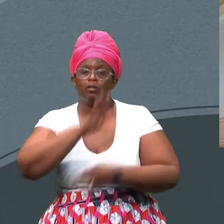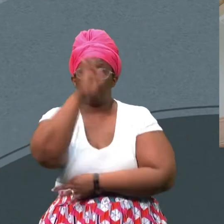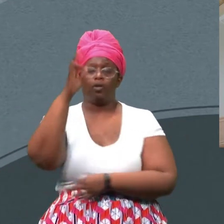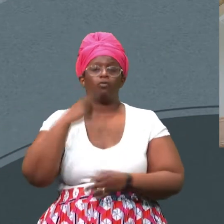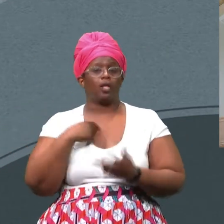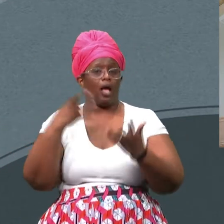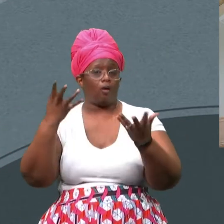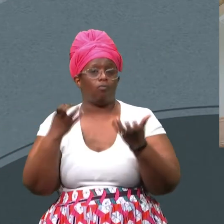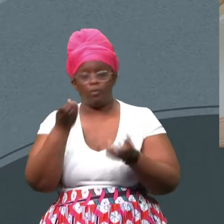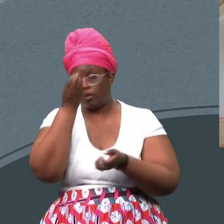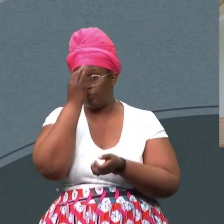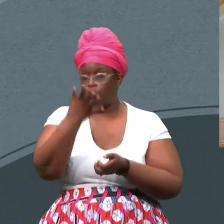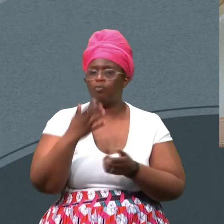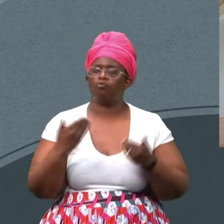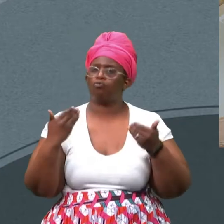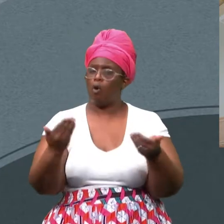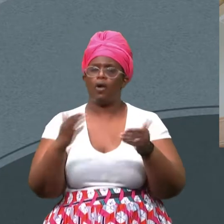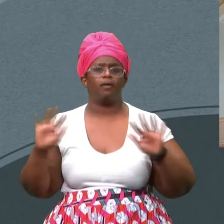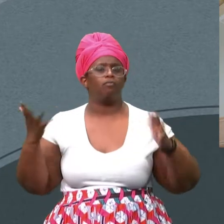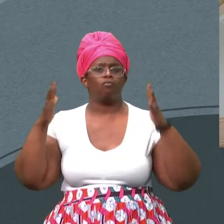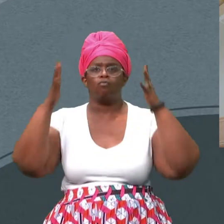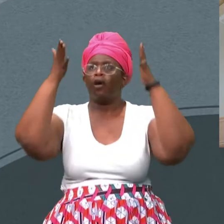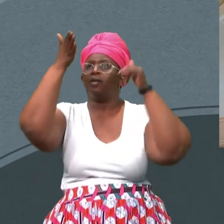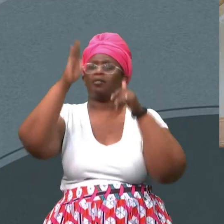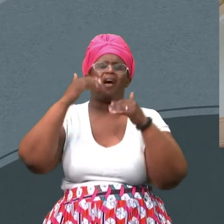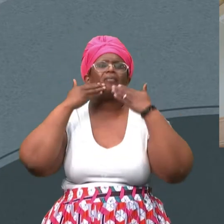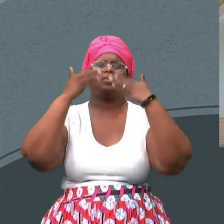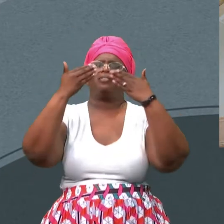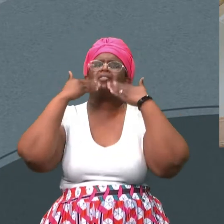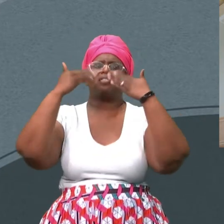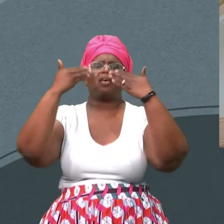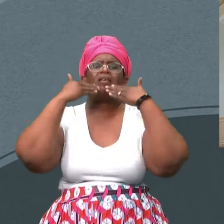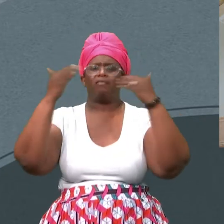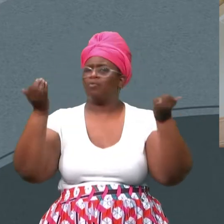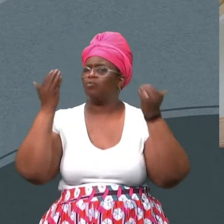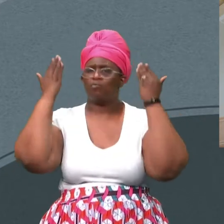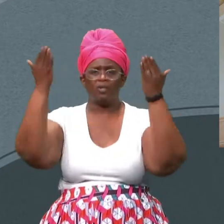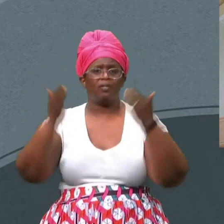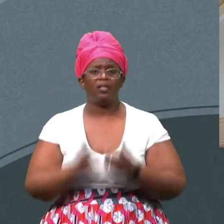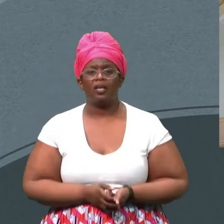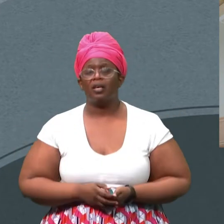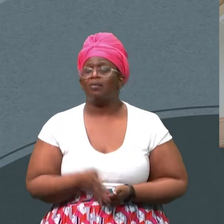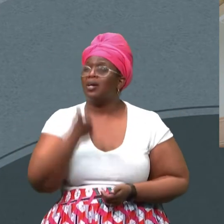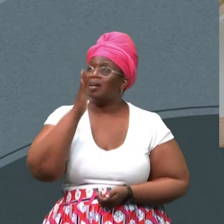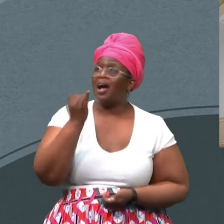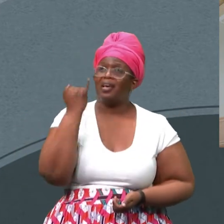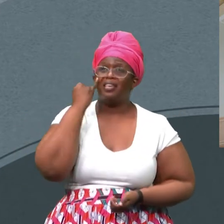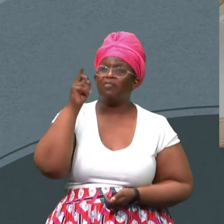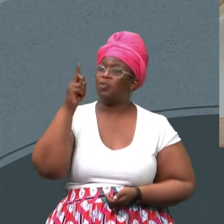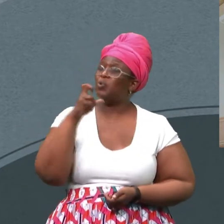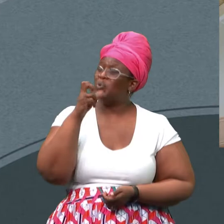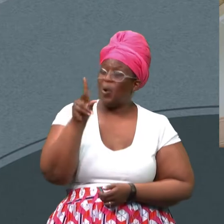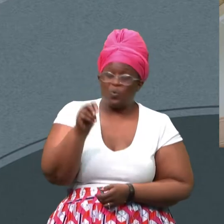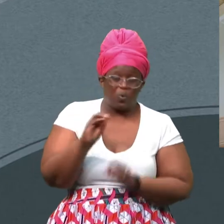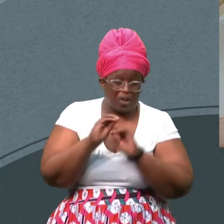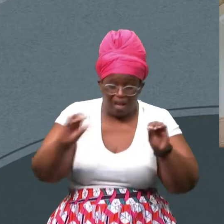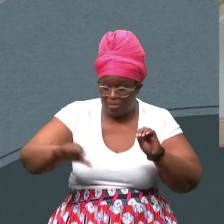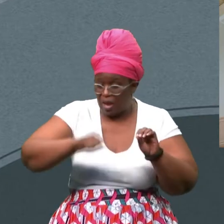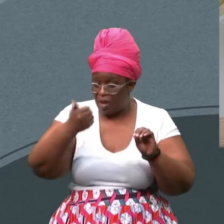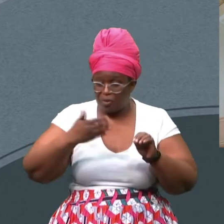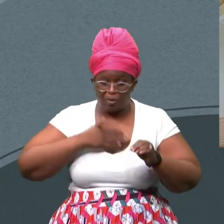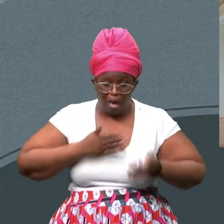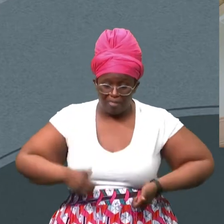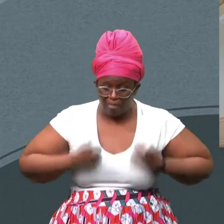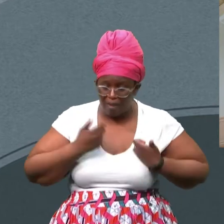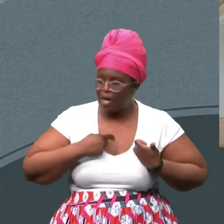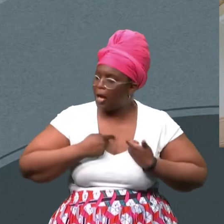God grateful praise. And you offer him grateful praise because, God, if you don't do another thing in my life, I'm content with what you've